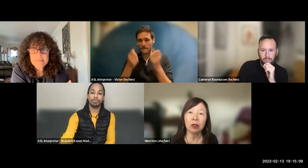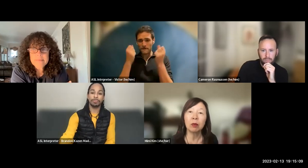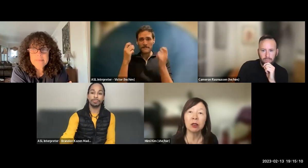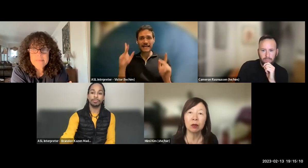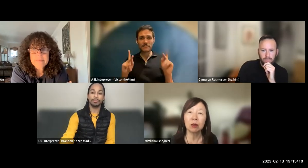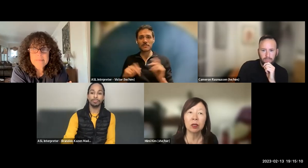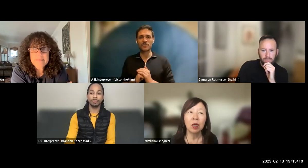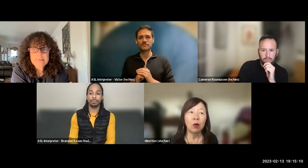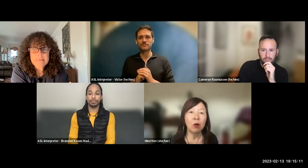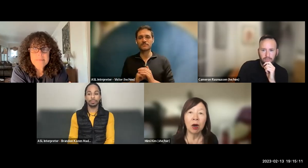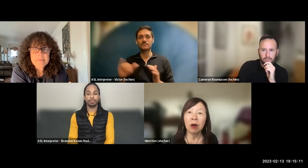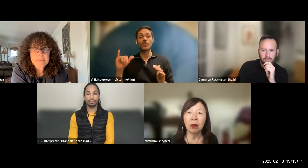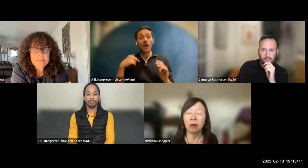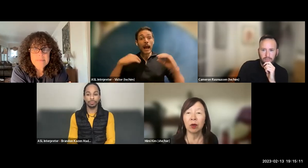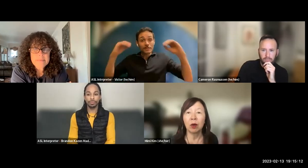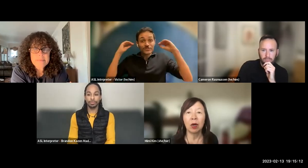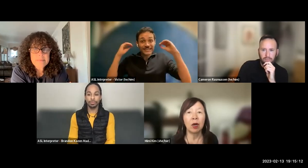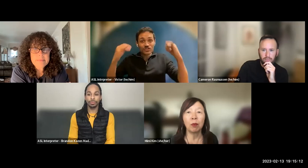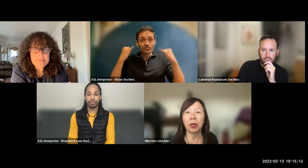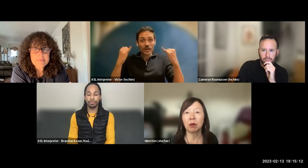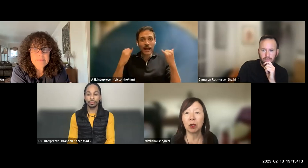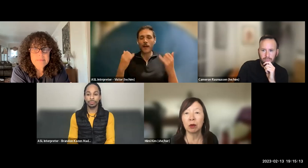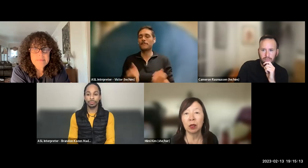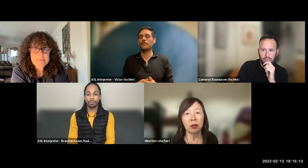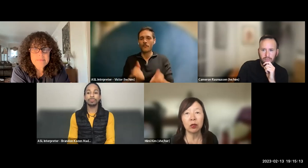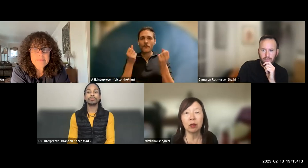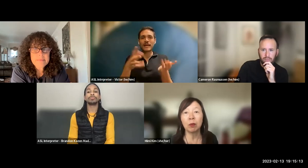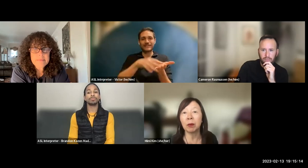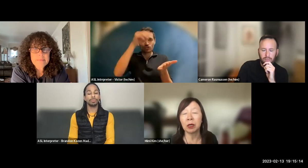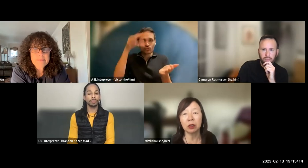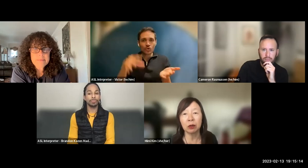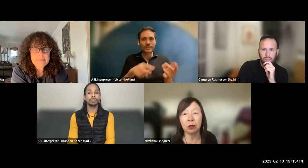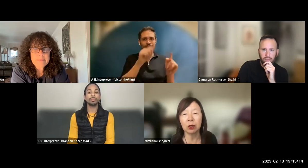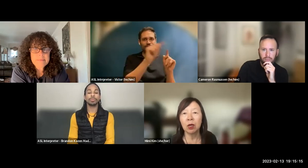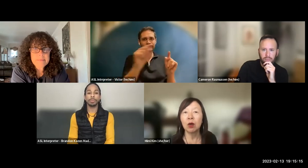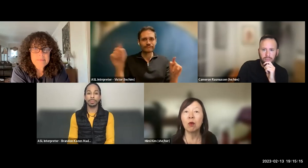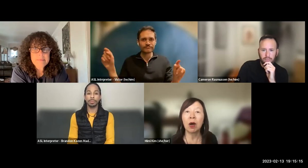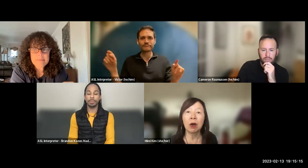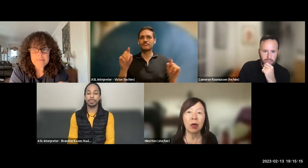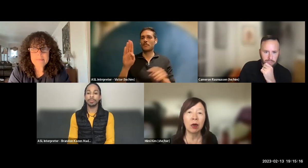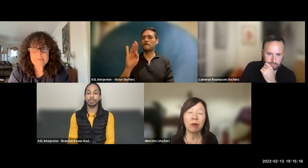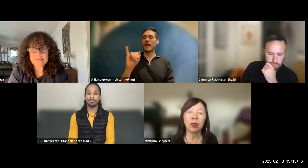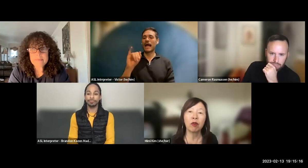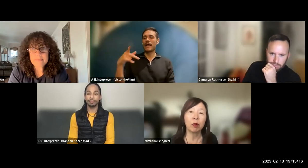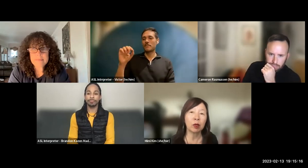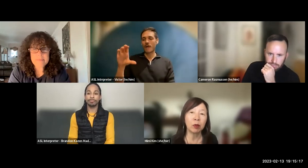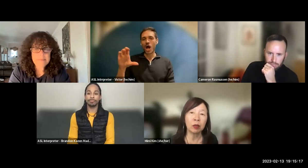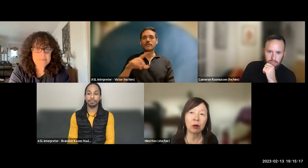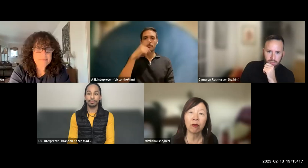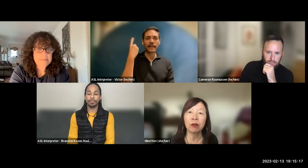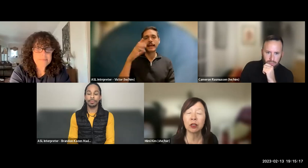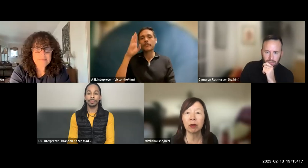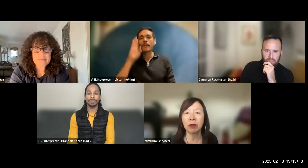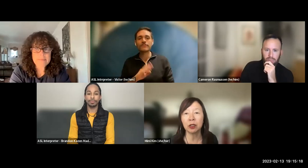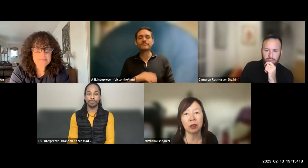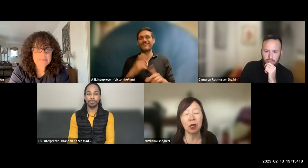now. So many students who are Black and Brown students, BIPOC students, who are from poor communities,